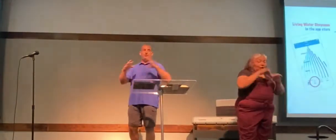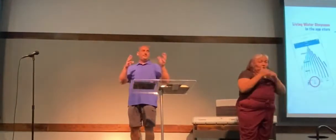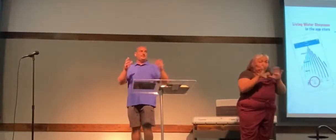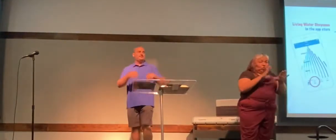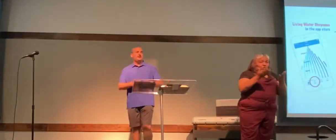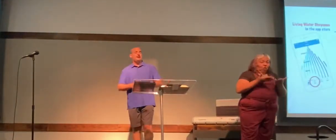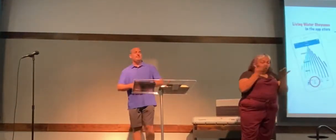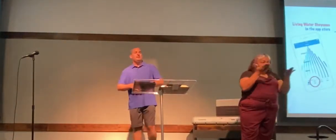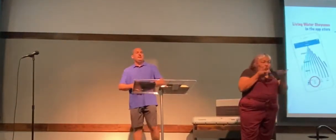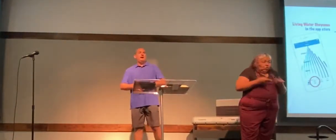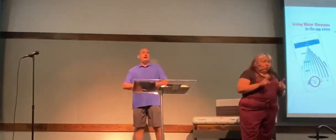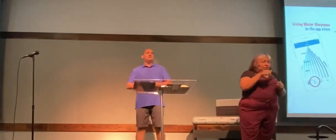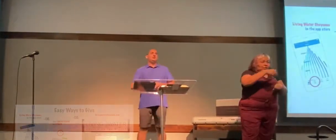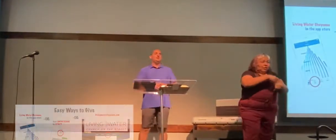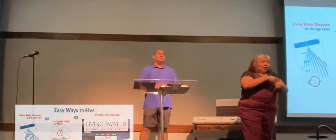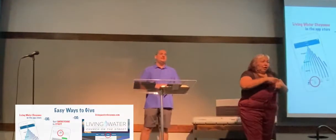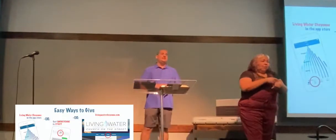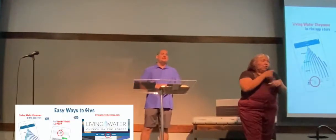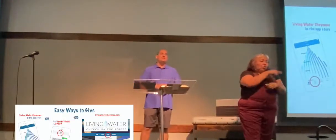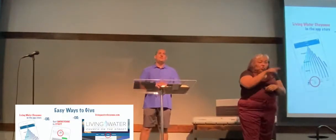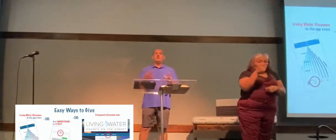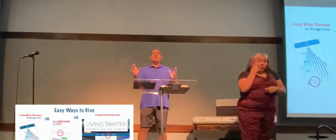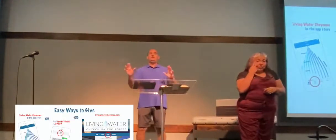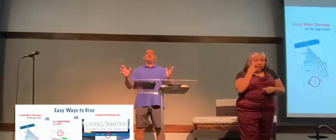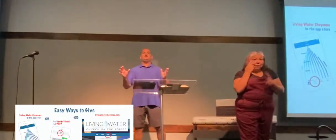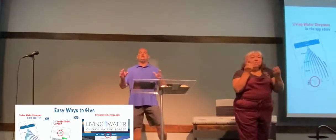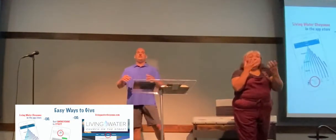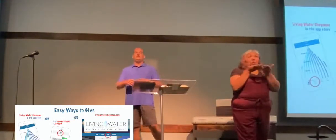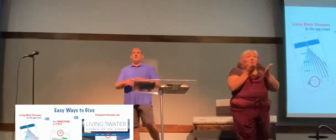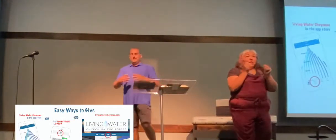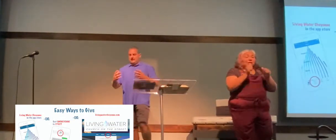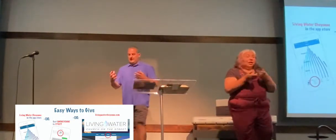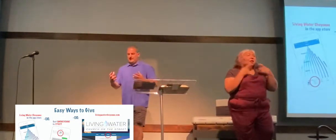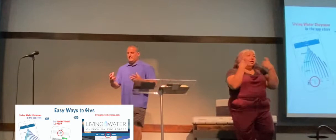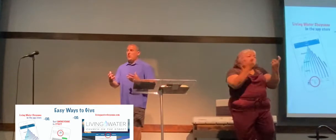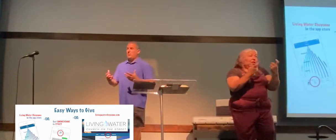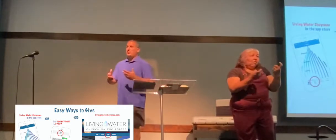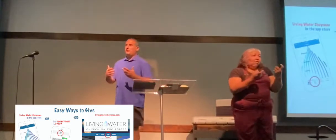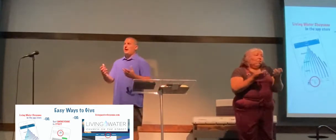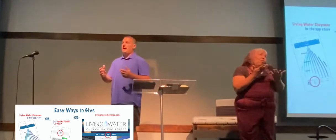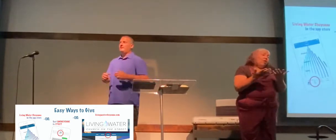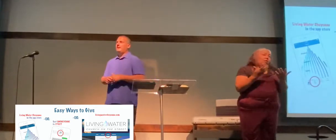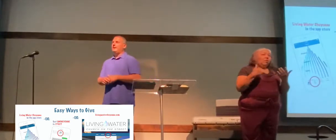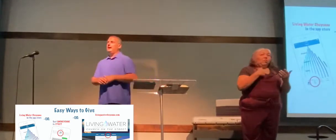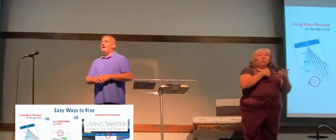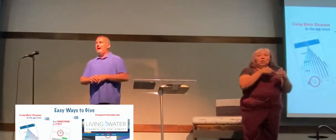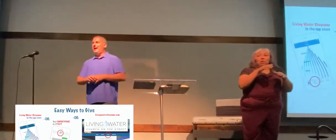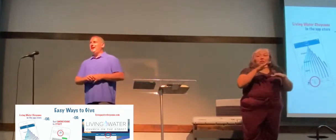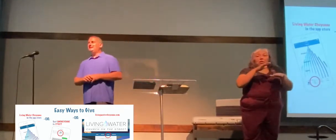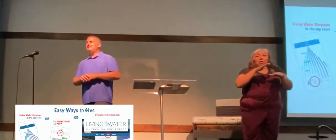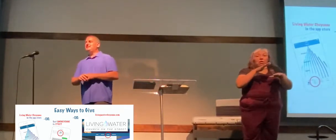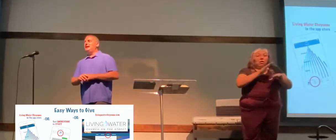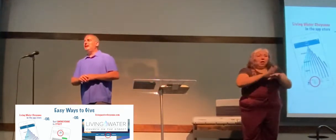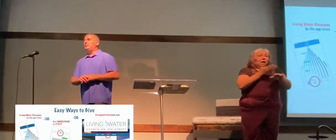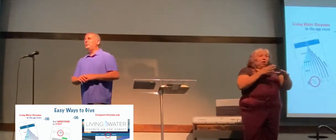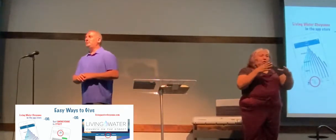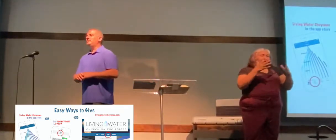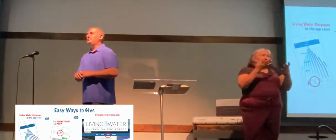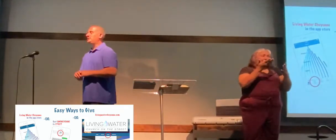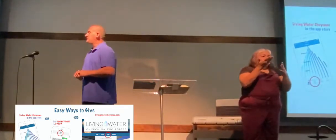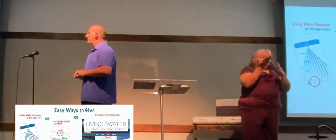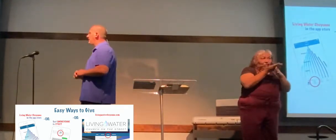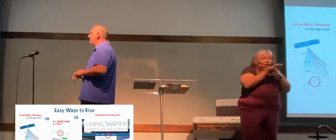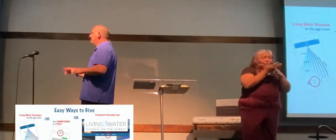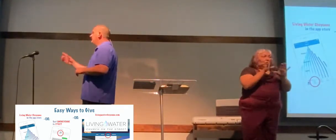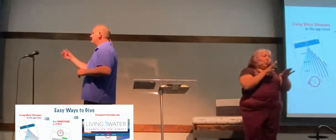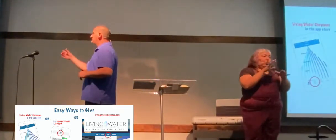we're going through this time. So you'll see that there are many ways that you can give. While we were on our hiatus, while we were doing